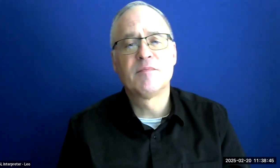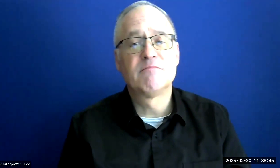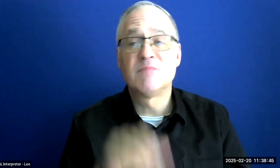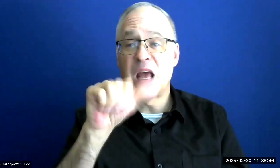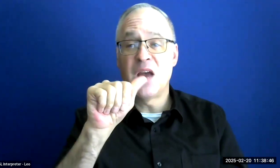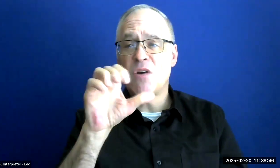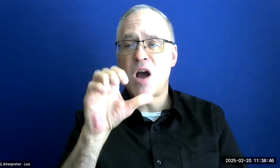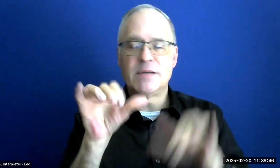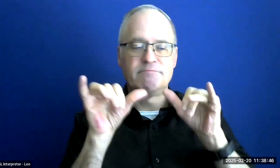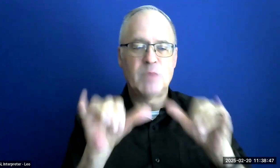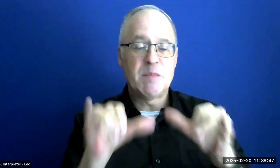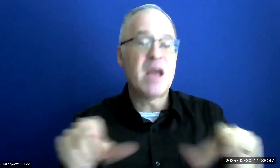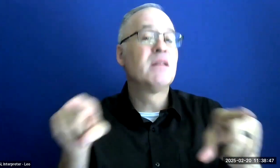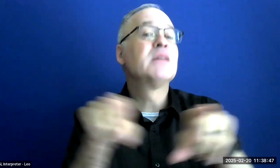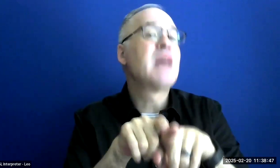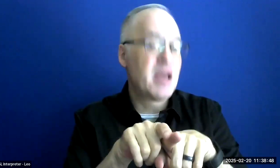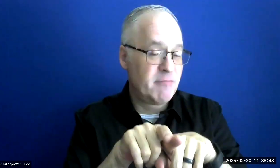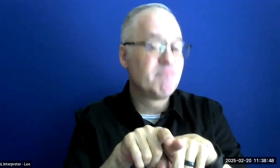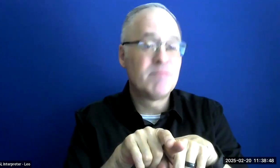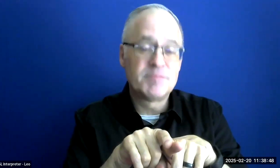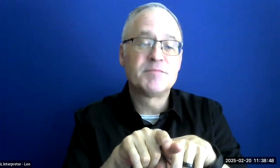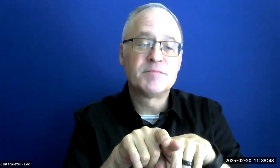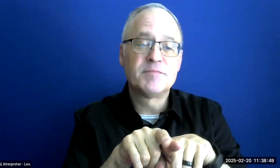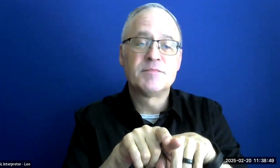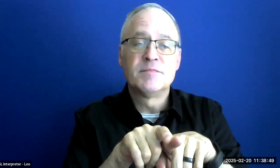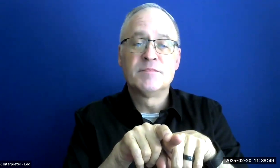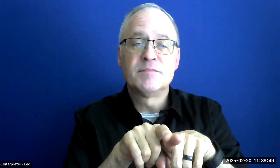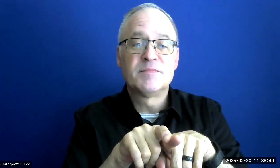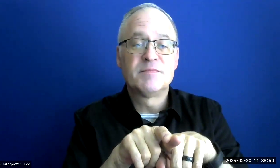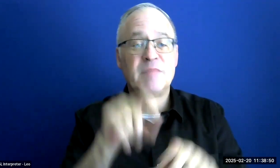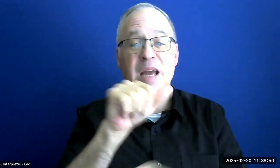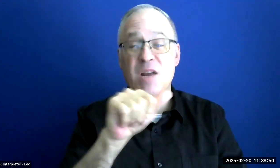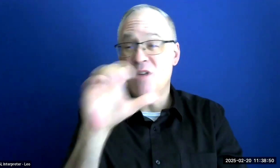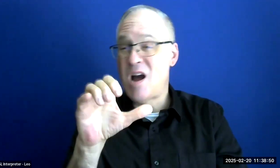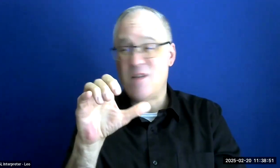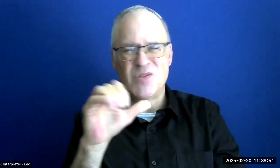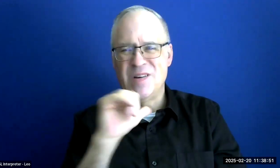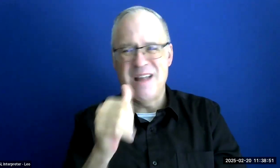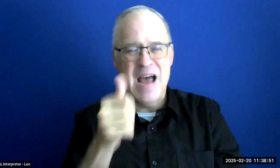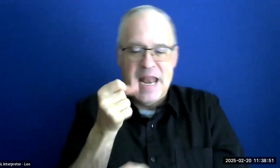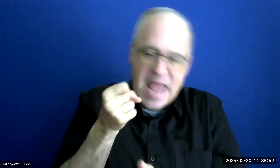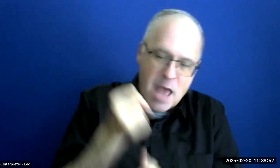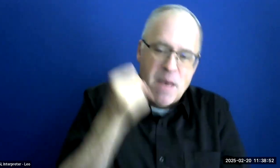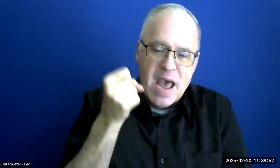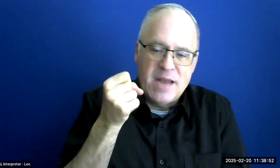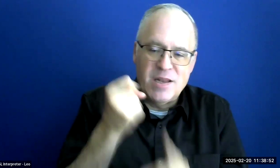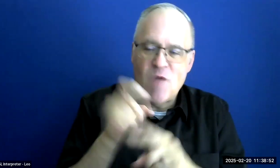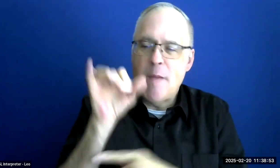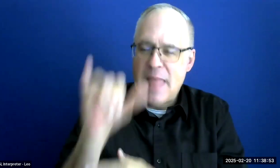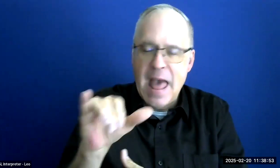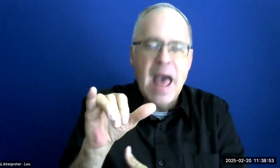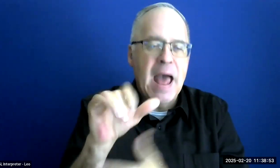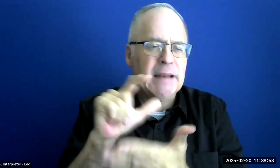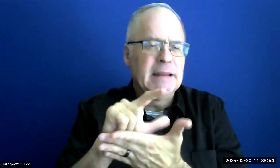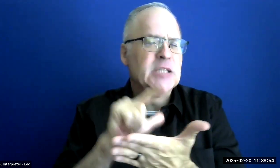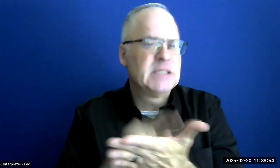are. Annual conferences are not directly impacted by this legislation in any